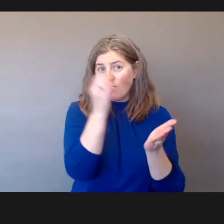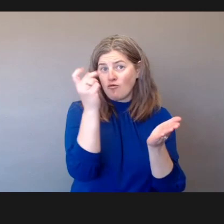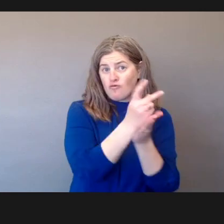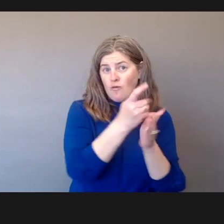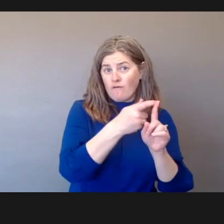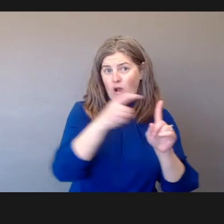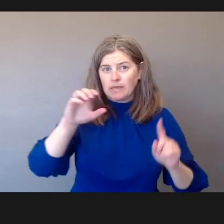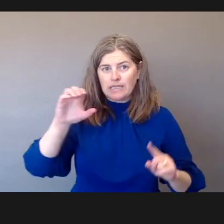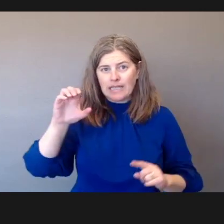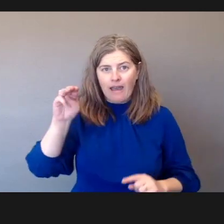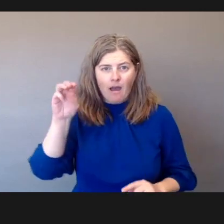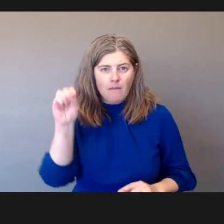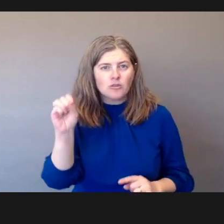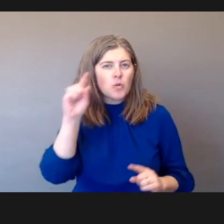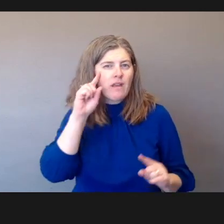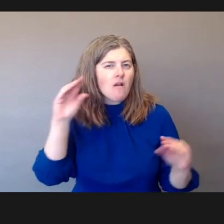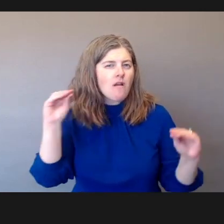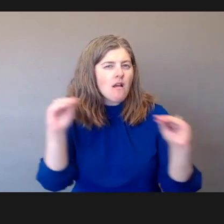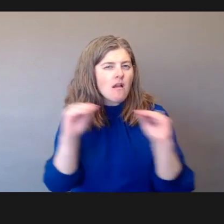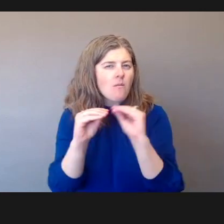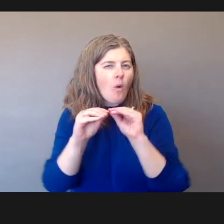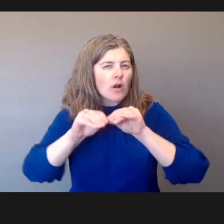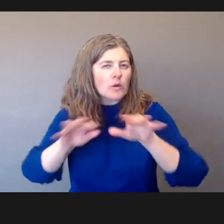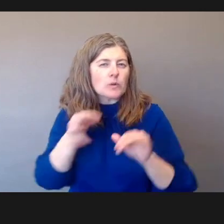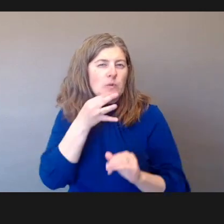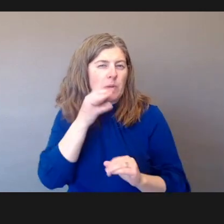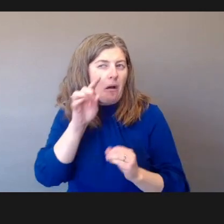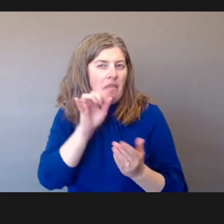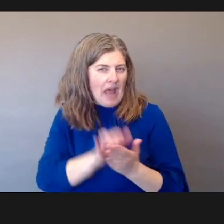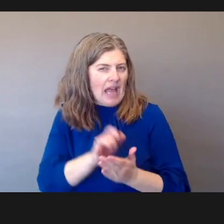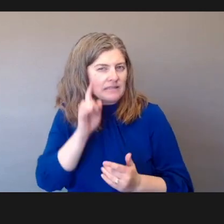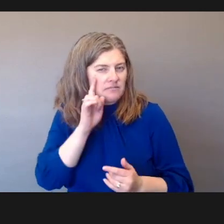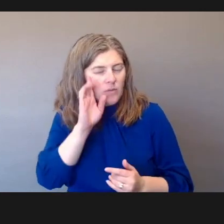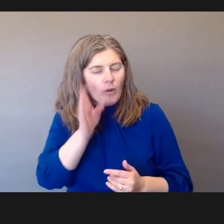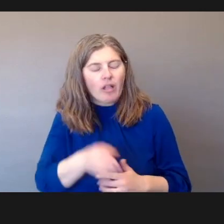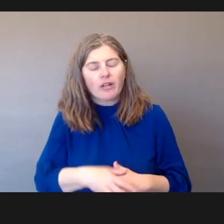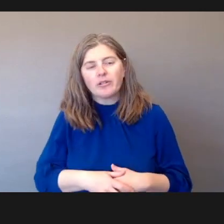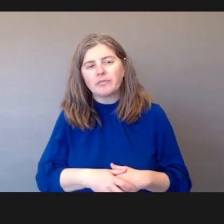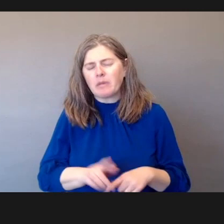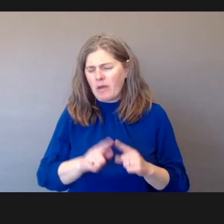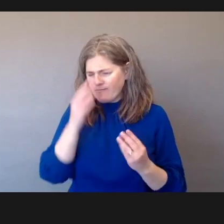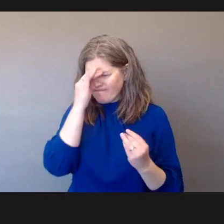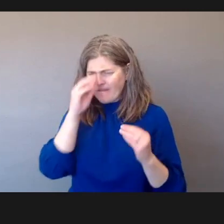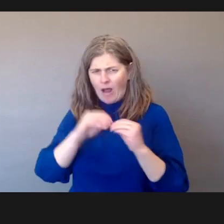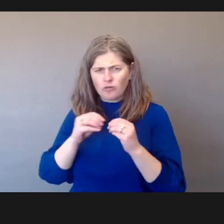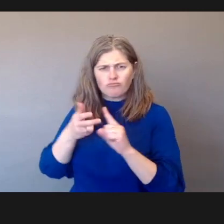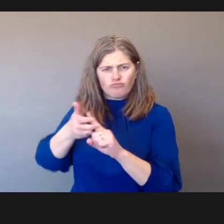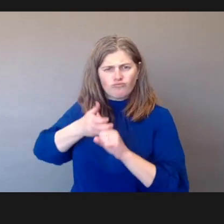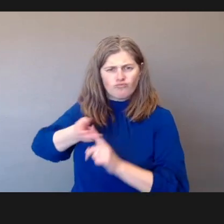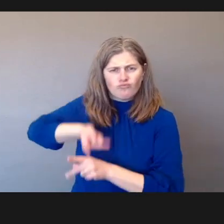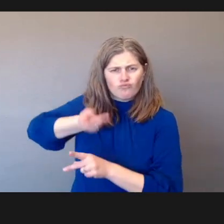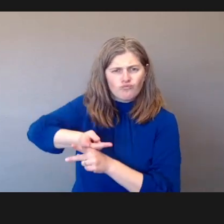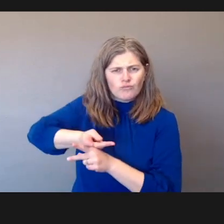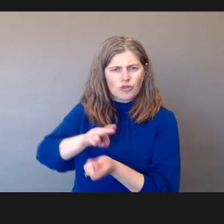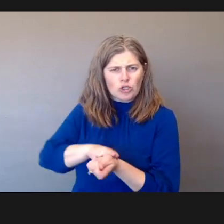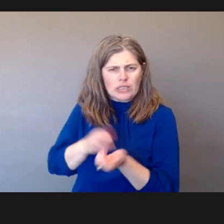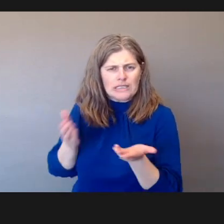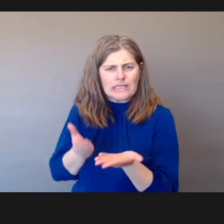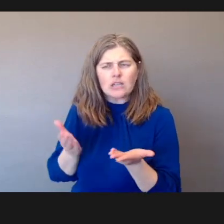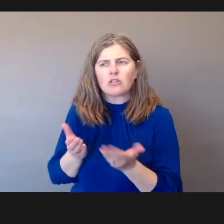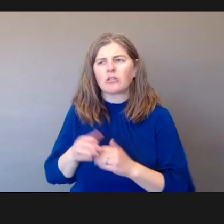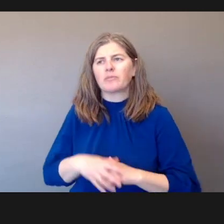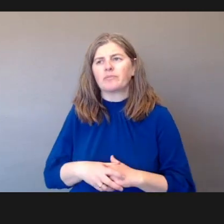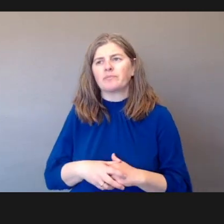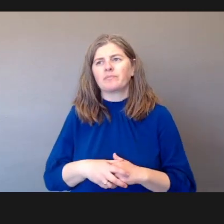CMS. So you'll be hearing more about that fairly soon, I believe. But we're, we need to have things